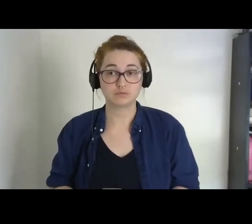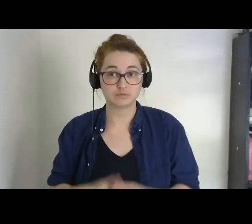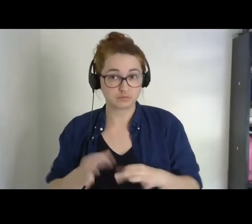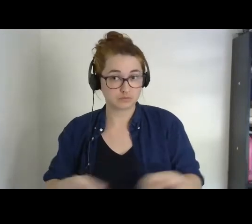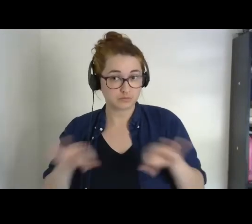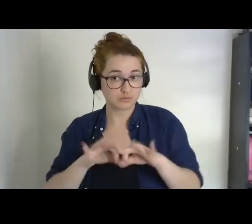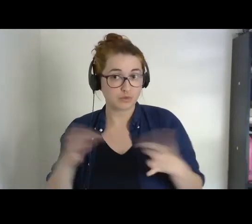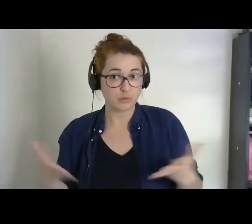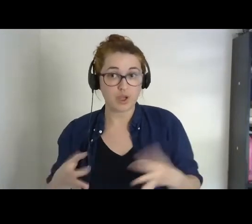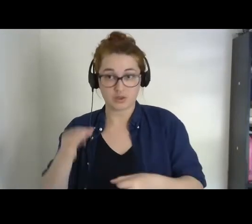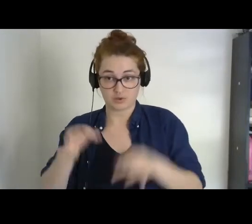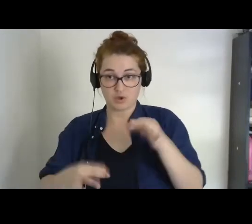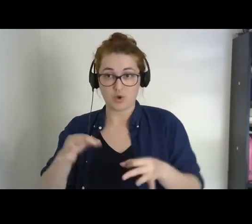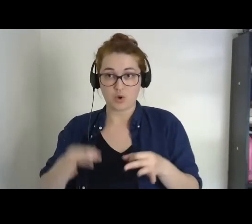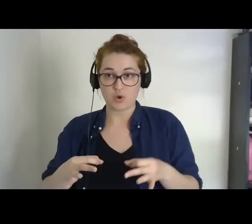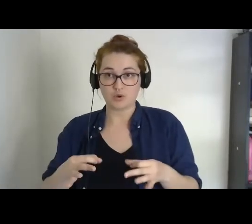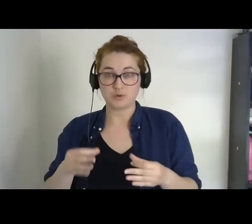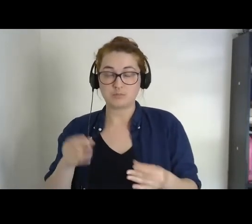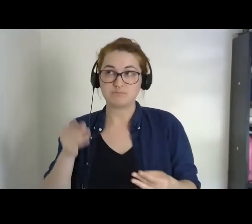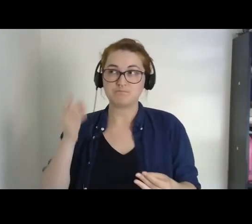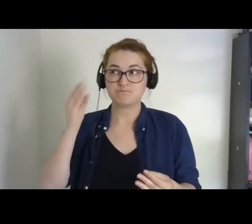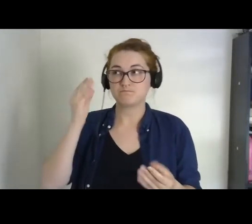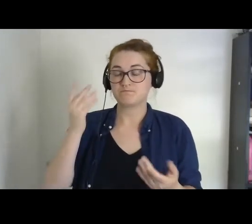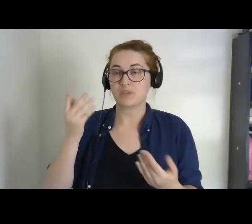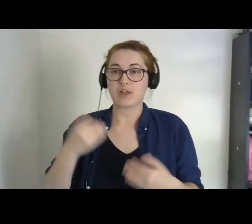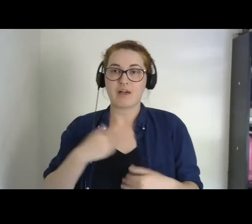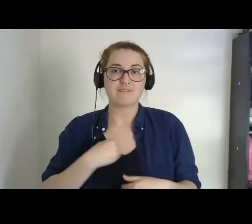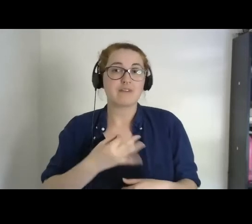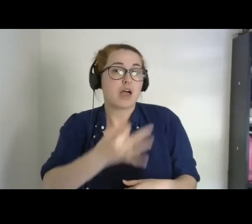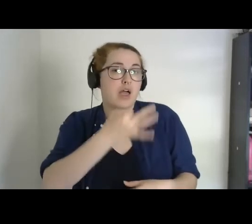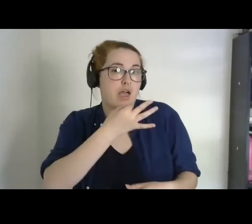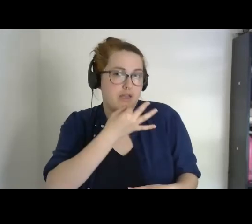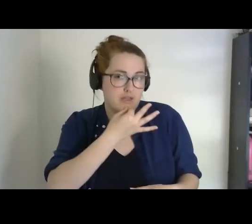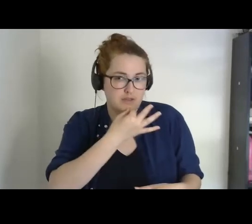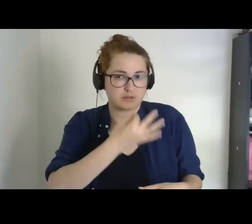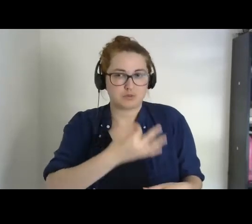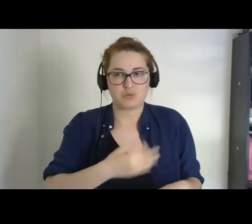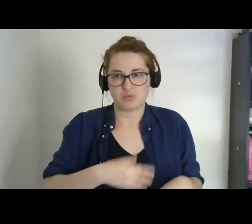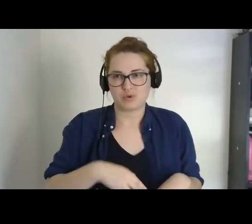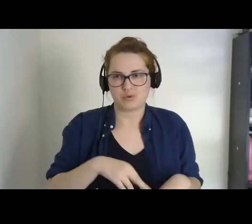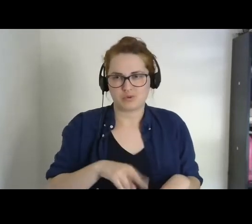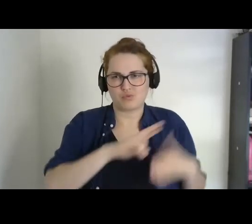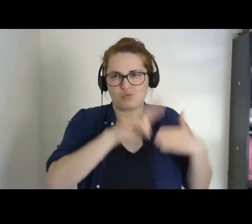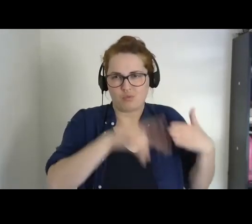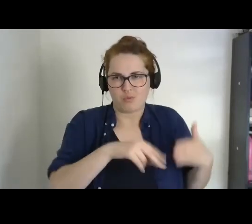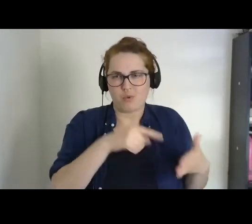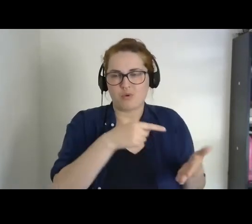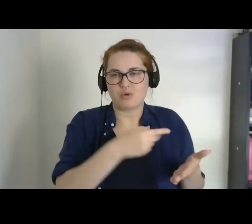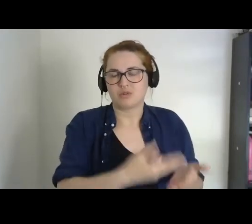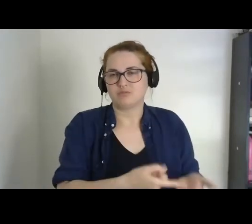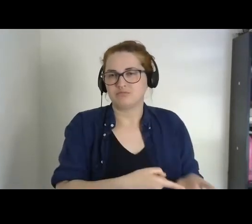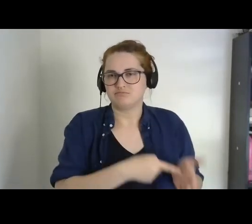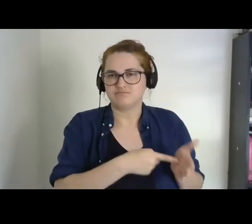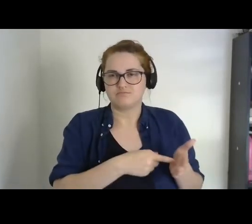sort of weighed the expert report that discussed the complainant's abilities rather than